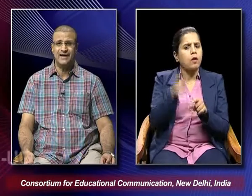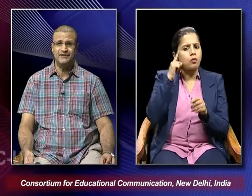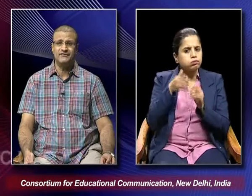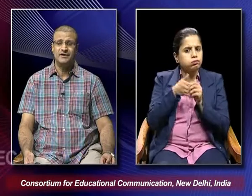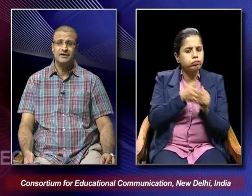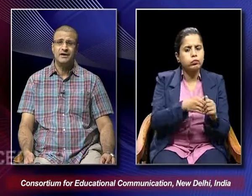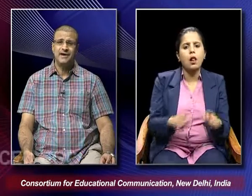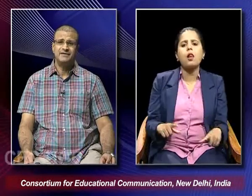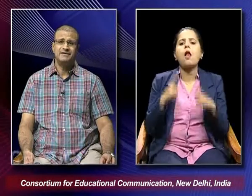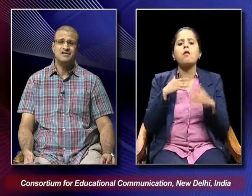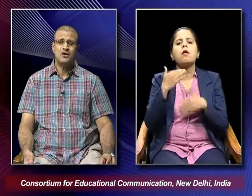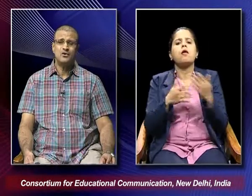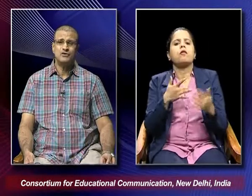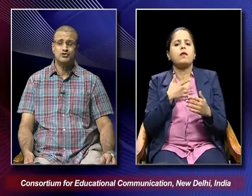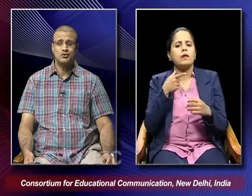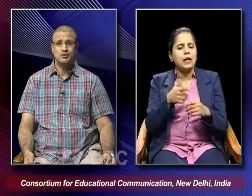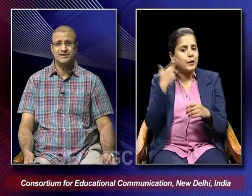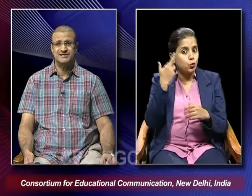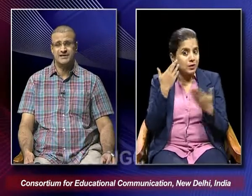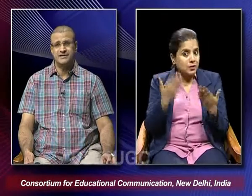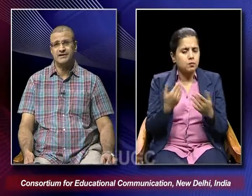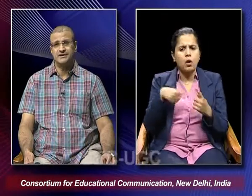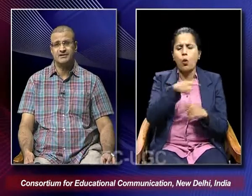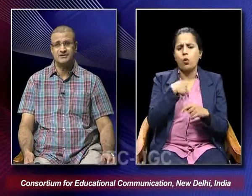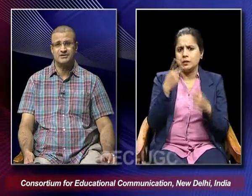of a life. And that is how we also